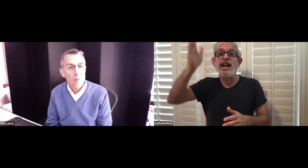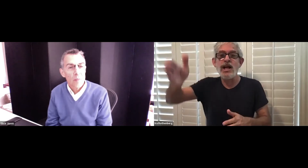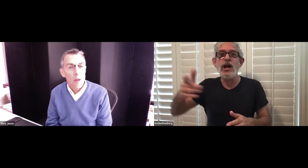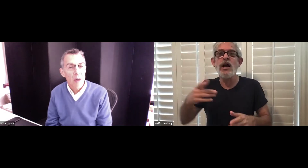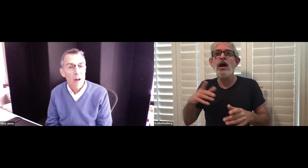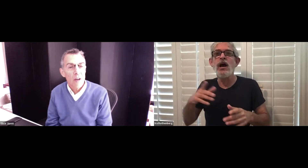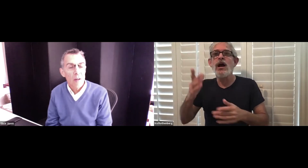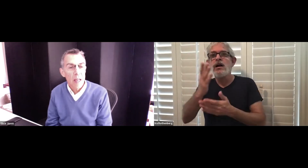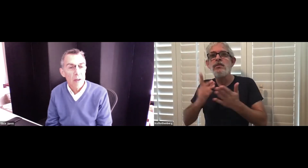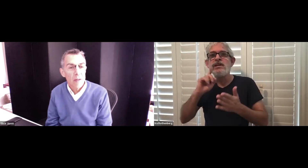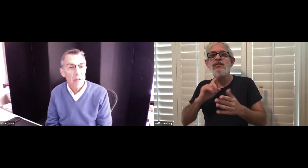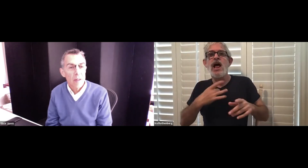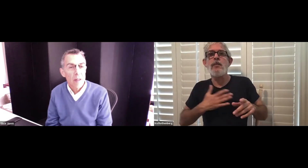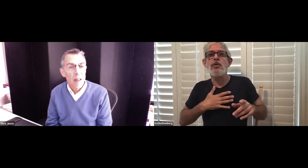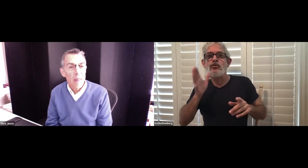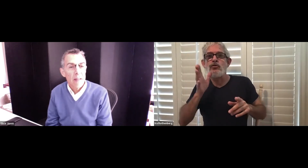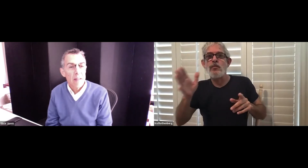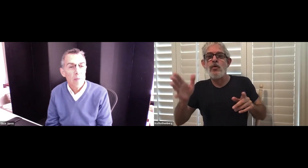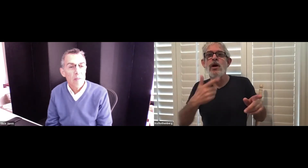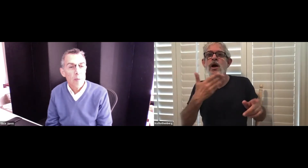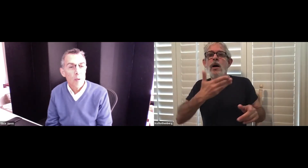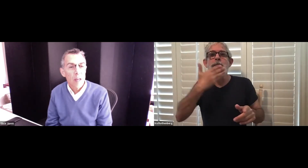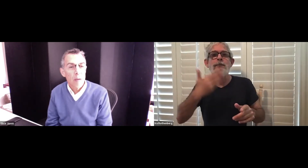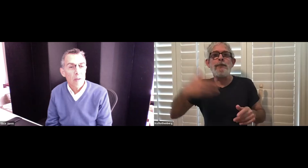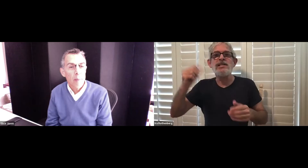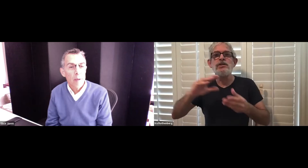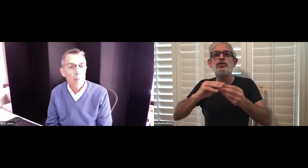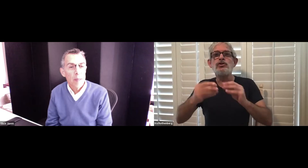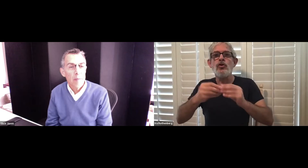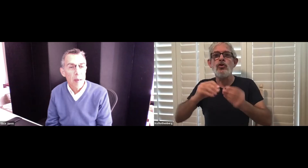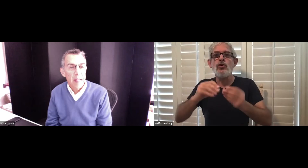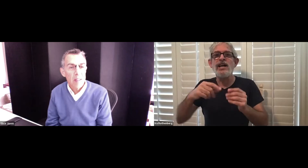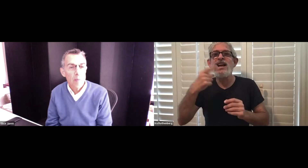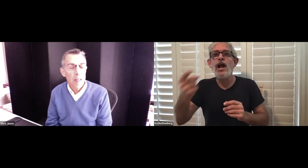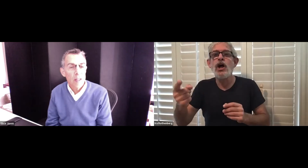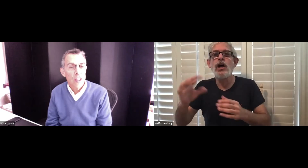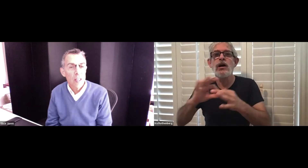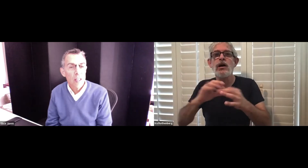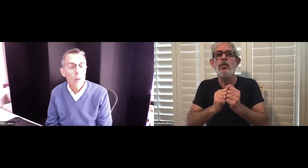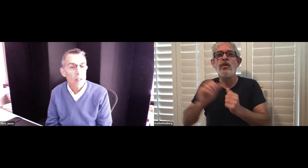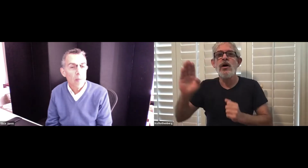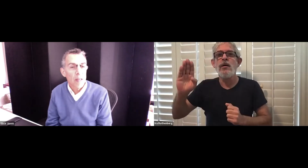I found out later that some deaf people liked my grandmother best because she was the best